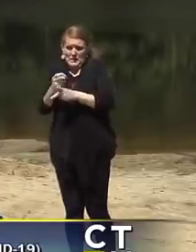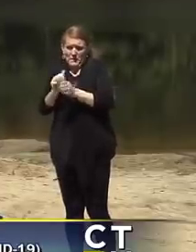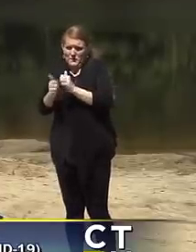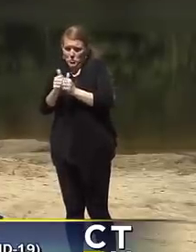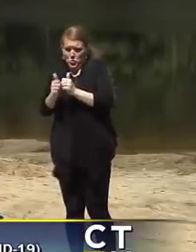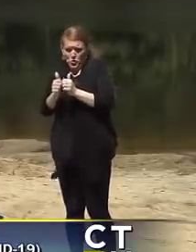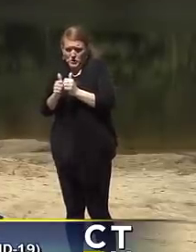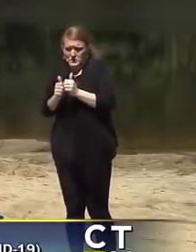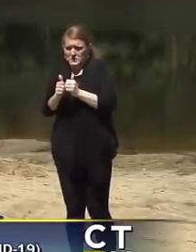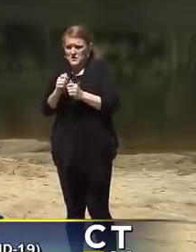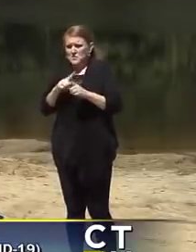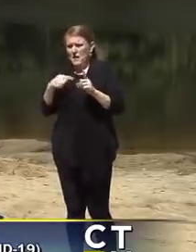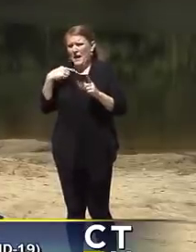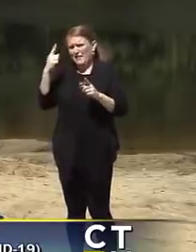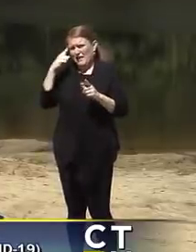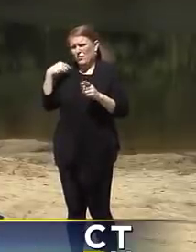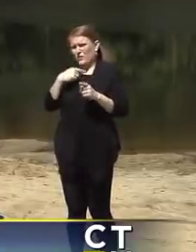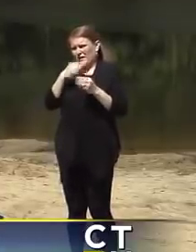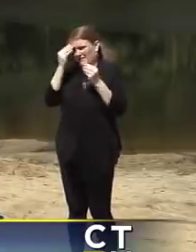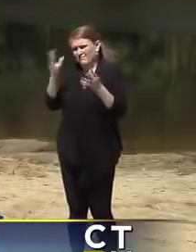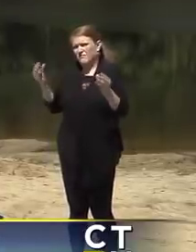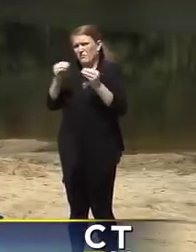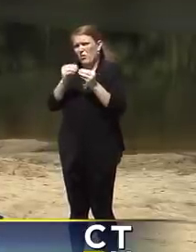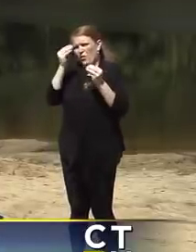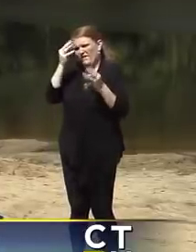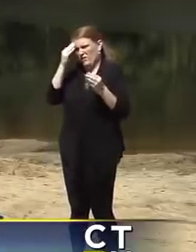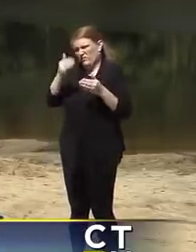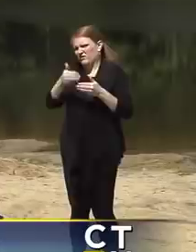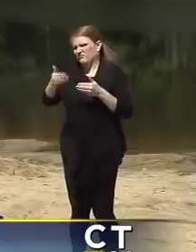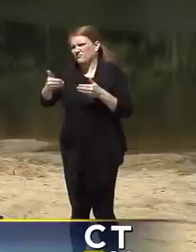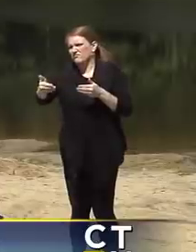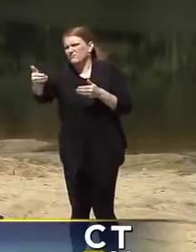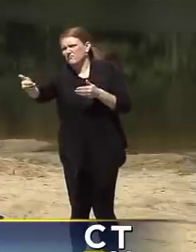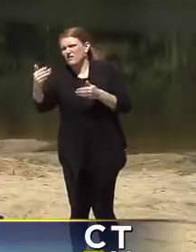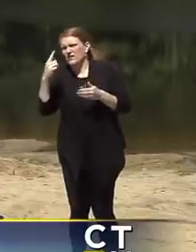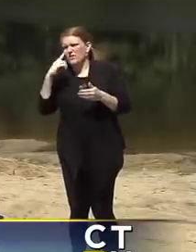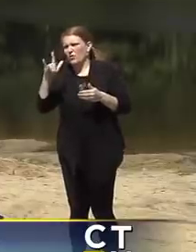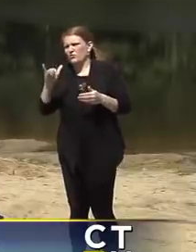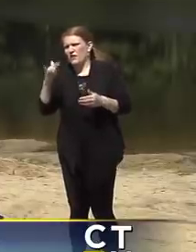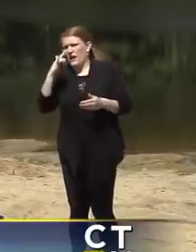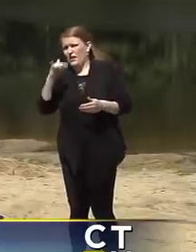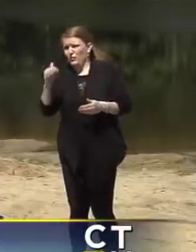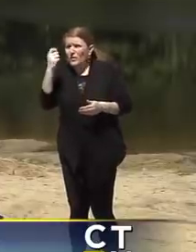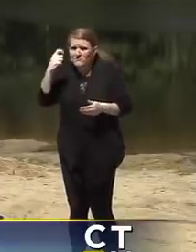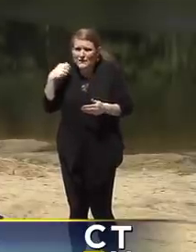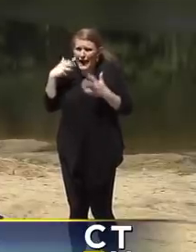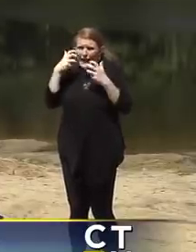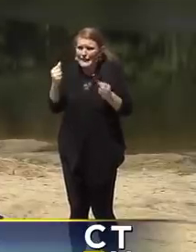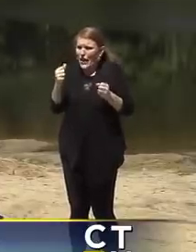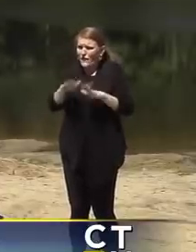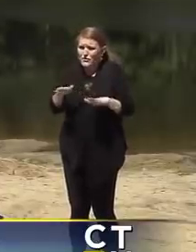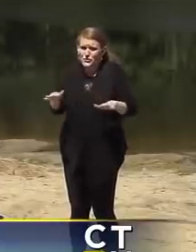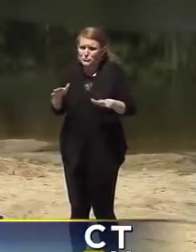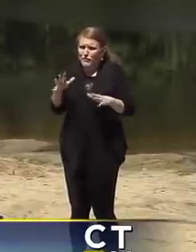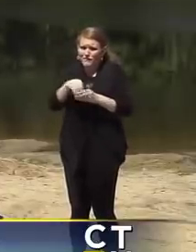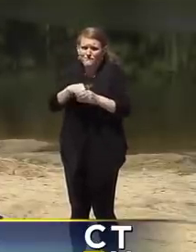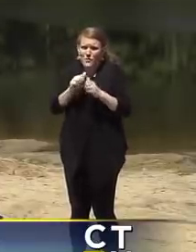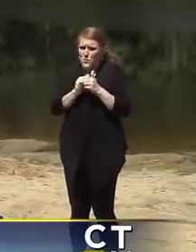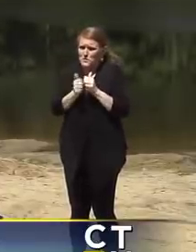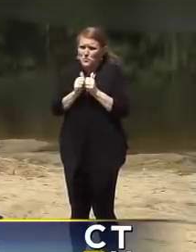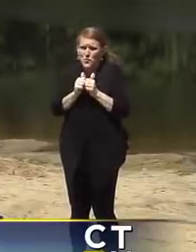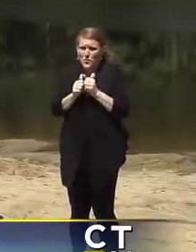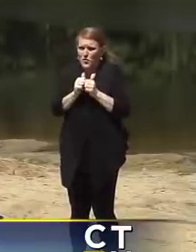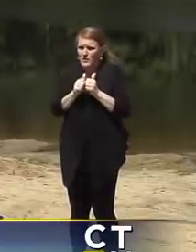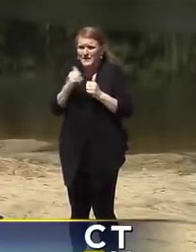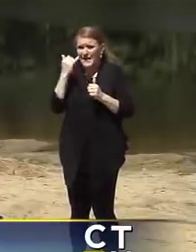give guidance in the next few weeks, what they can expect in July. Look, I love youth sports. They're outside, smaller groups. If they're